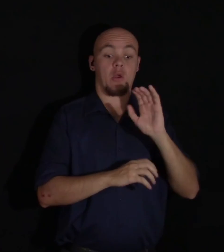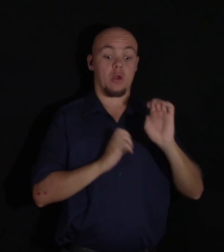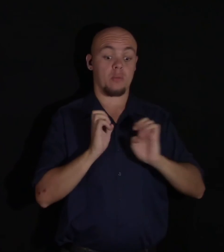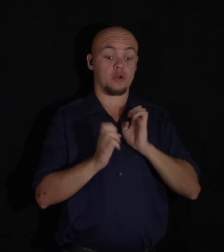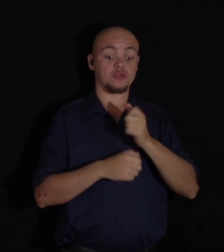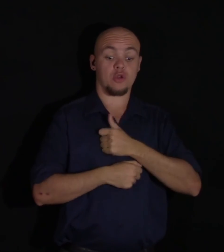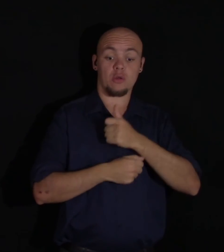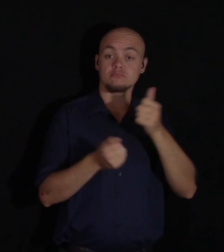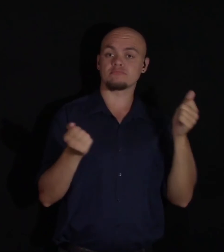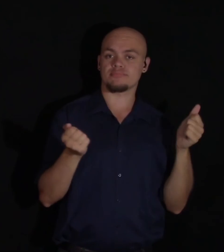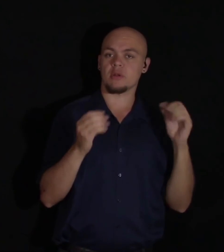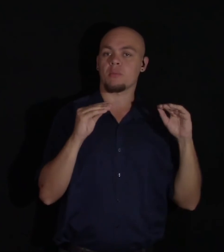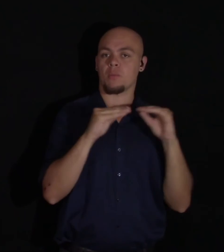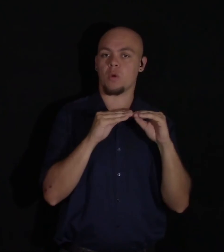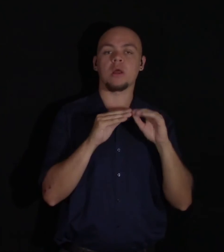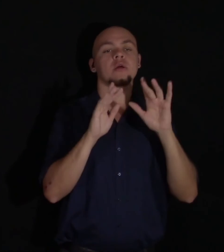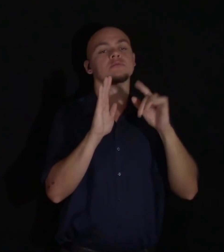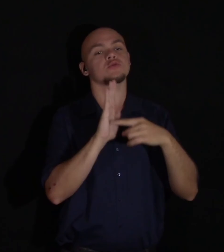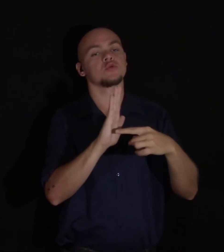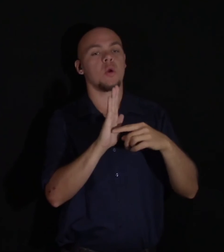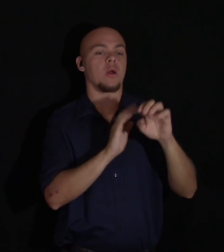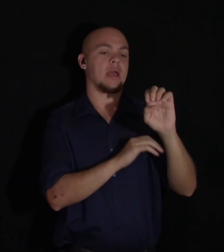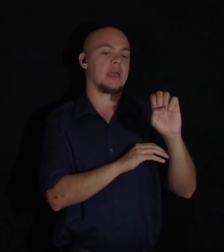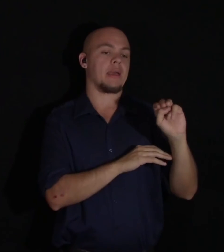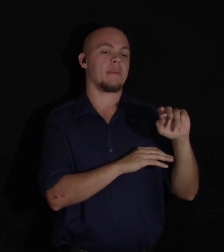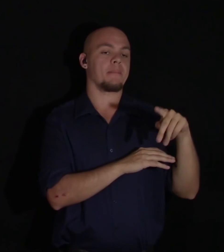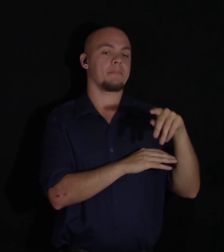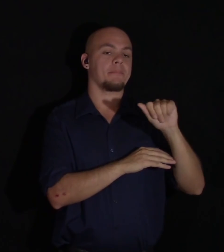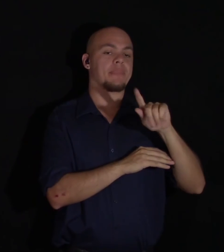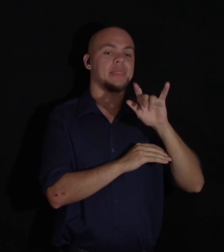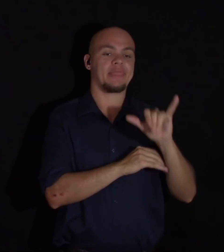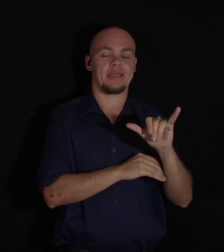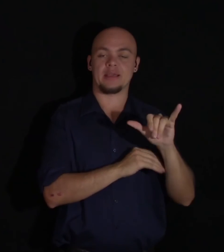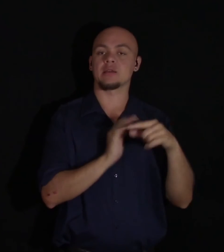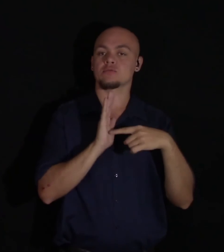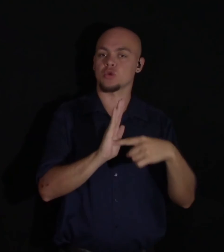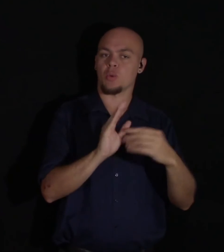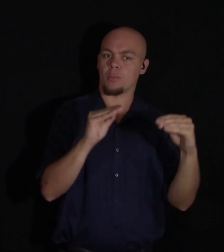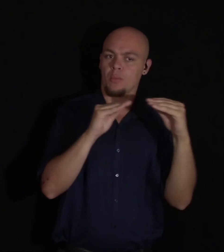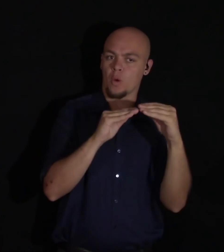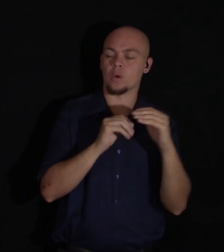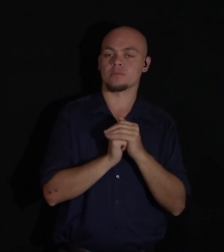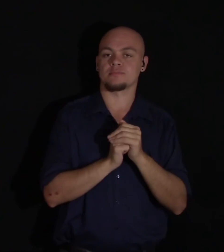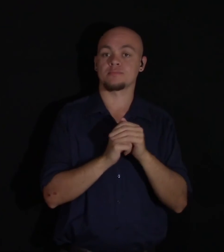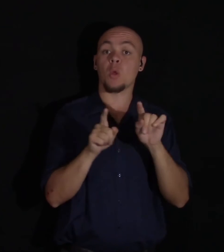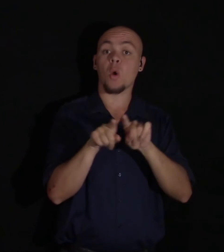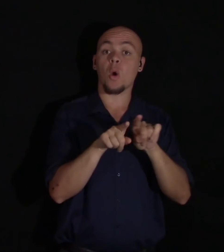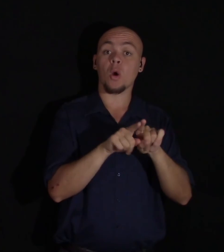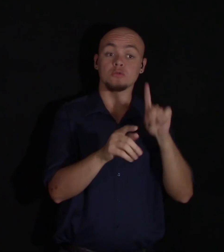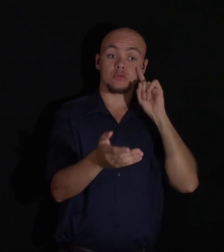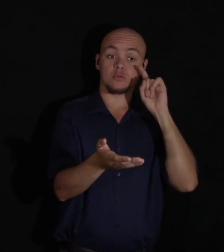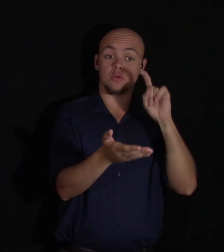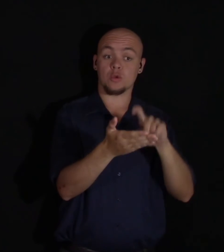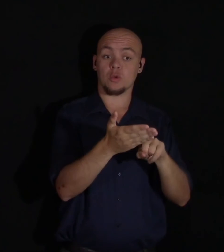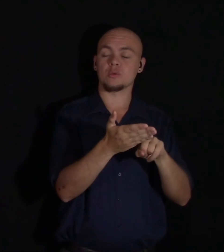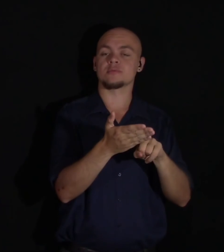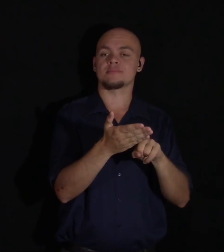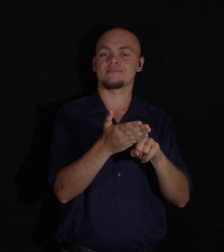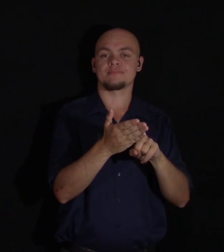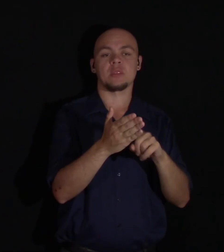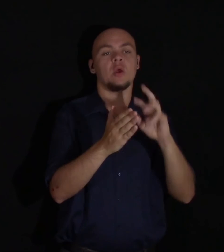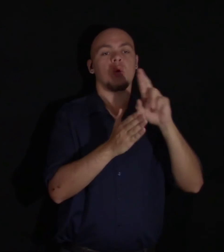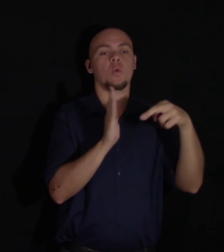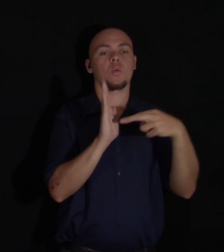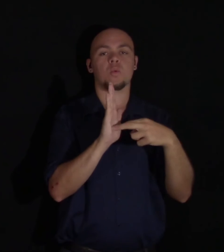vulnerability, to show sympathy and empathy for others, so on and so forth. We're also beginning to see similar role models like